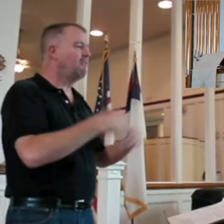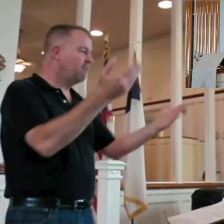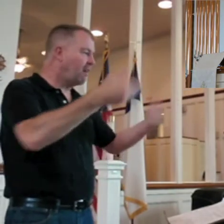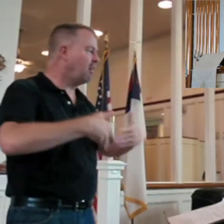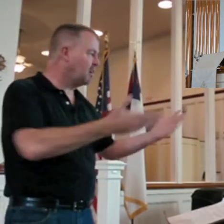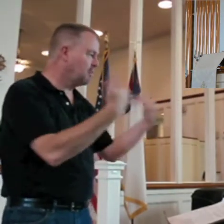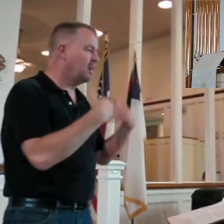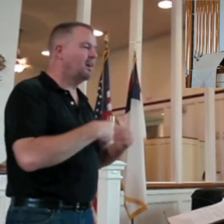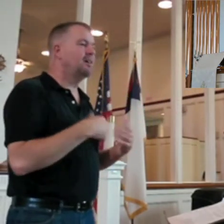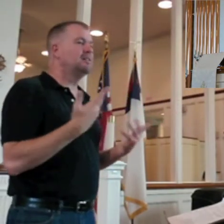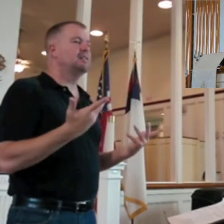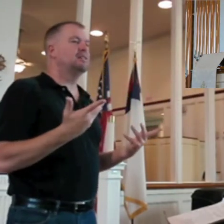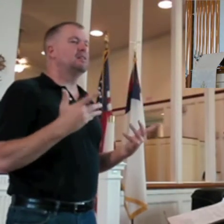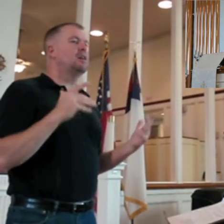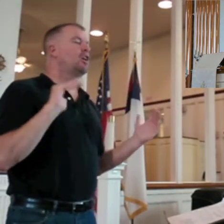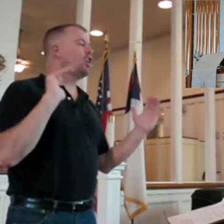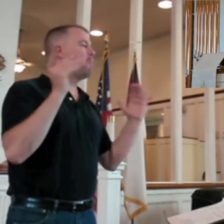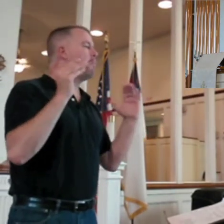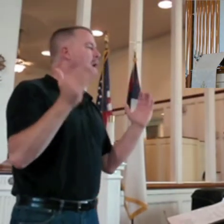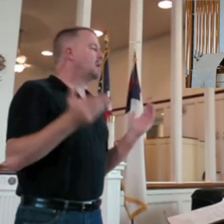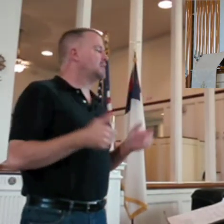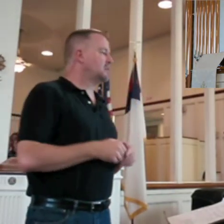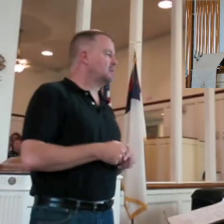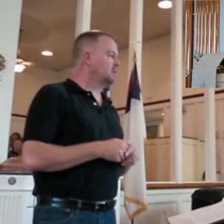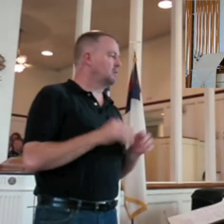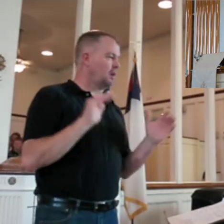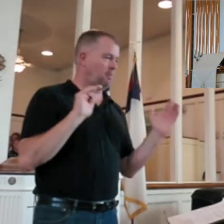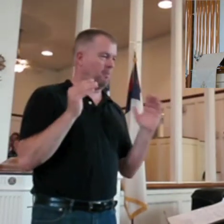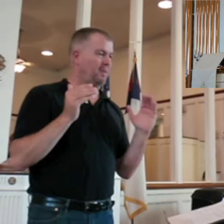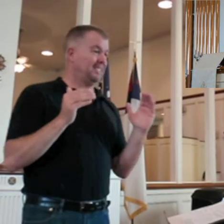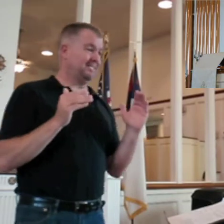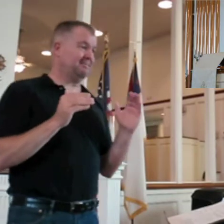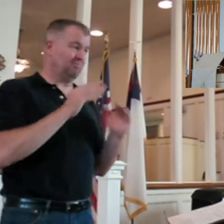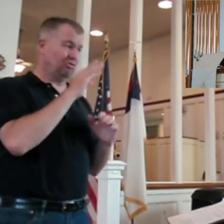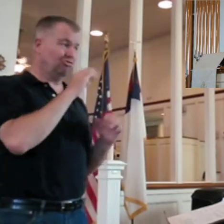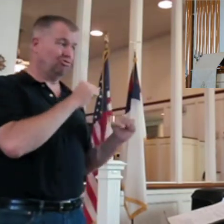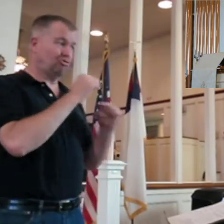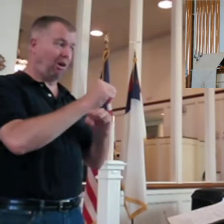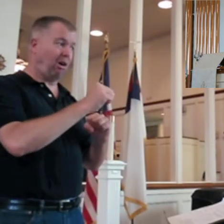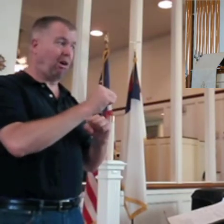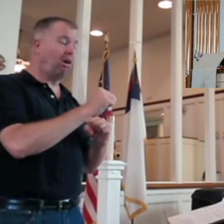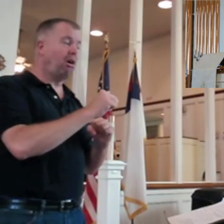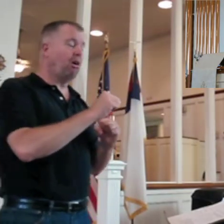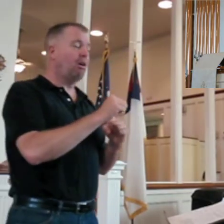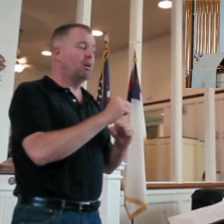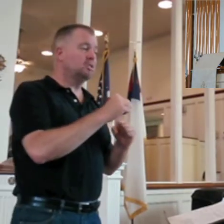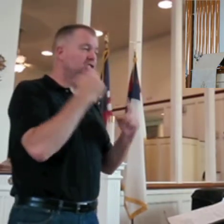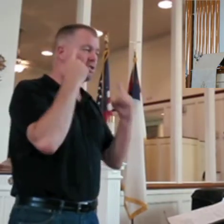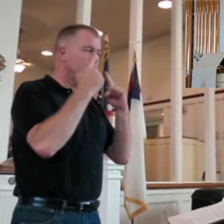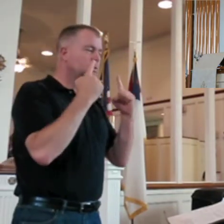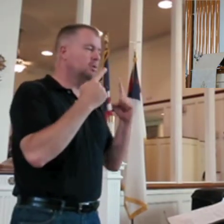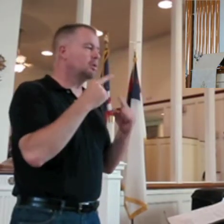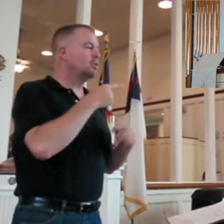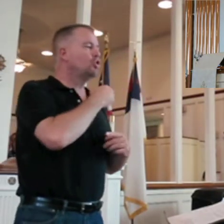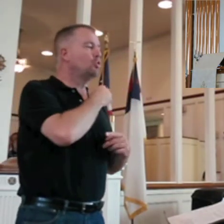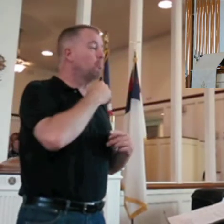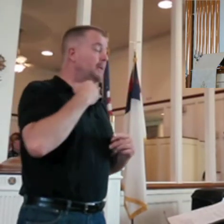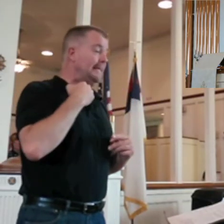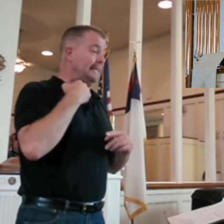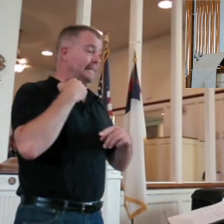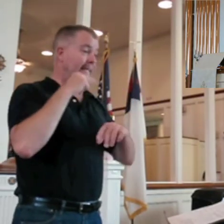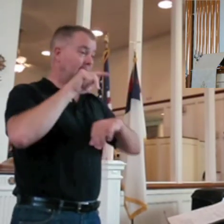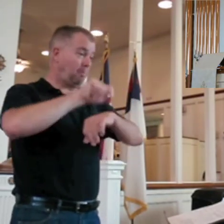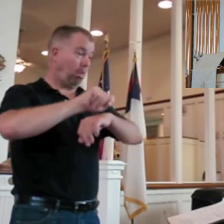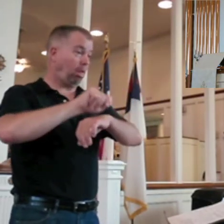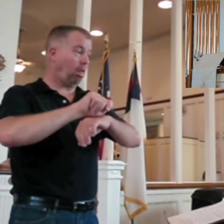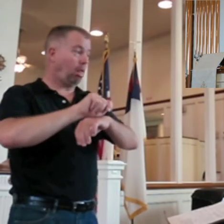compromises. And the compromises that they made were pretty serious. The Sadducean